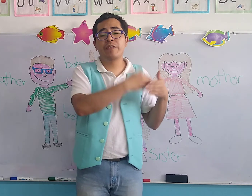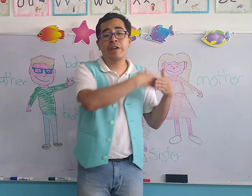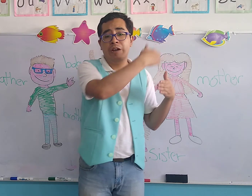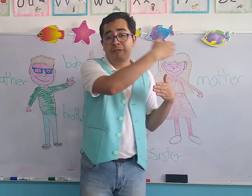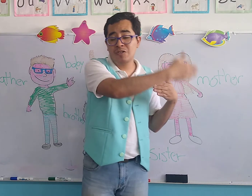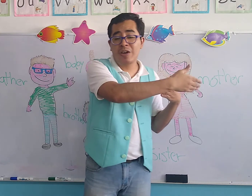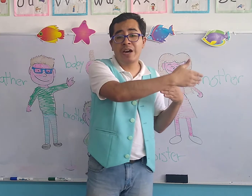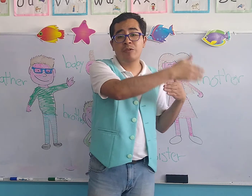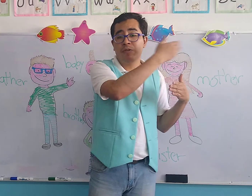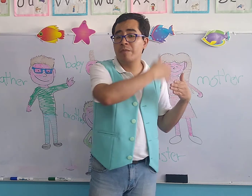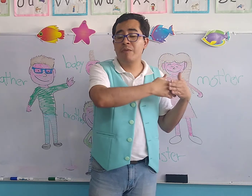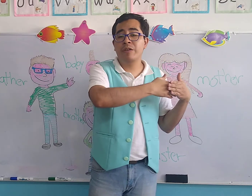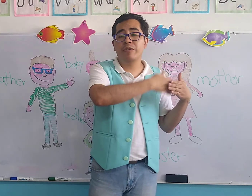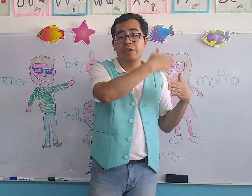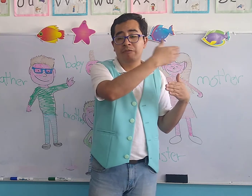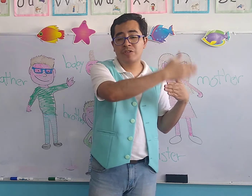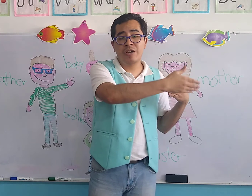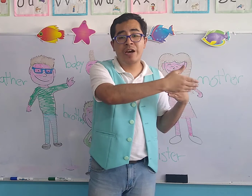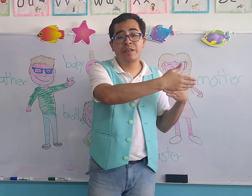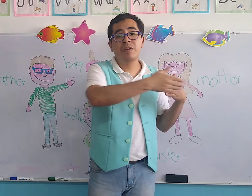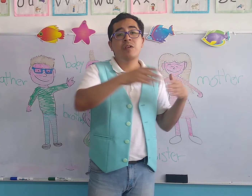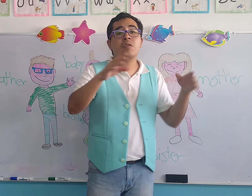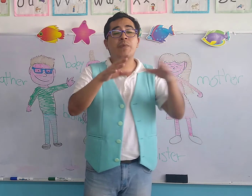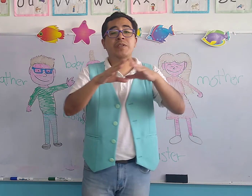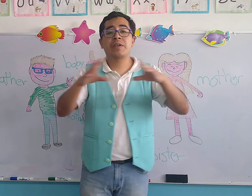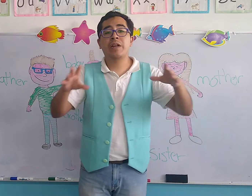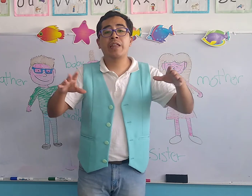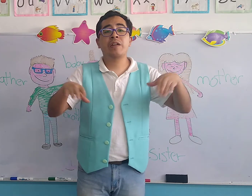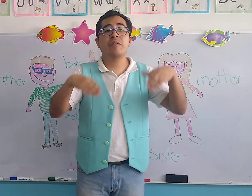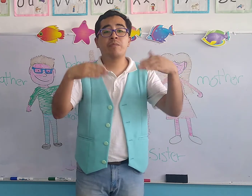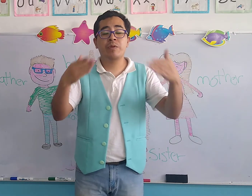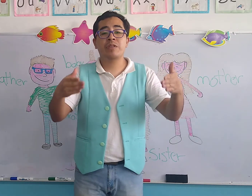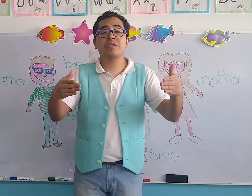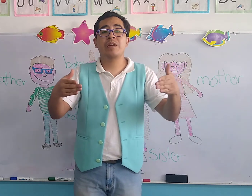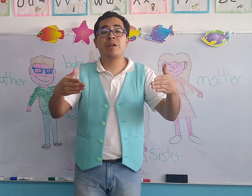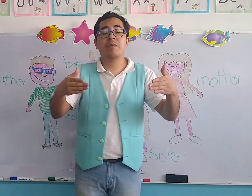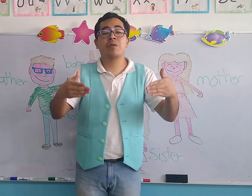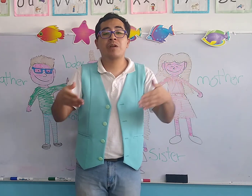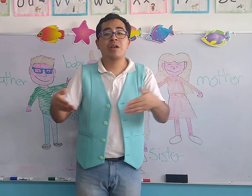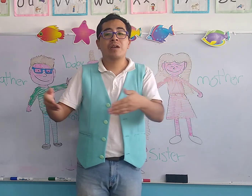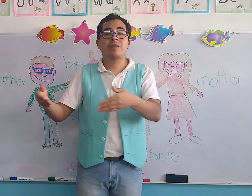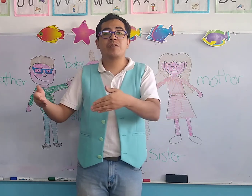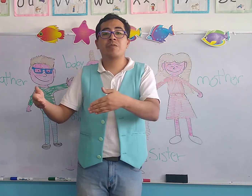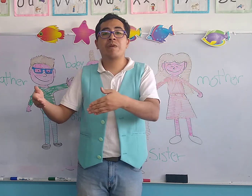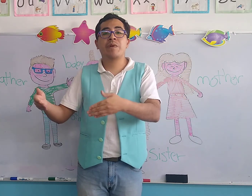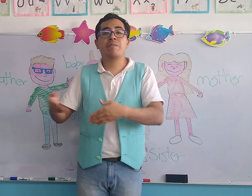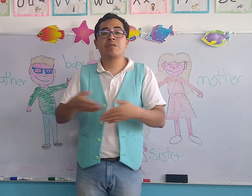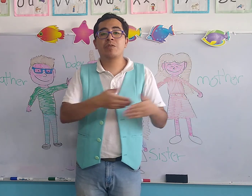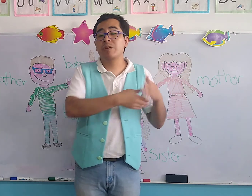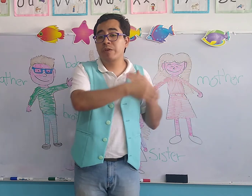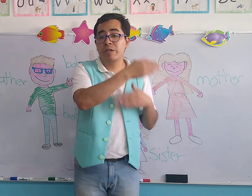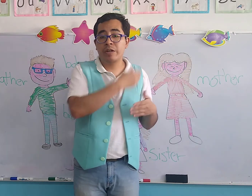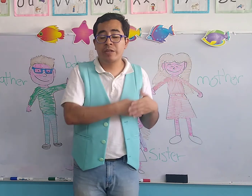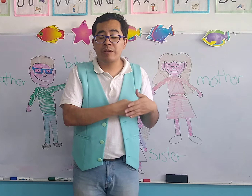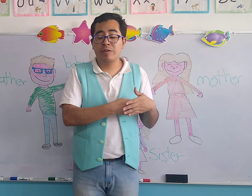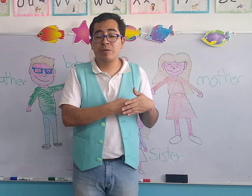in our side or the mother in our side. No pasa nada, no importa si a lo mejor nuestro papá pues no se encuentra ahorita